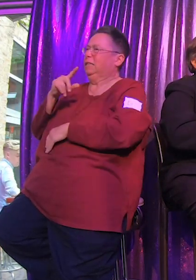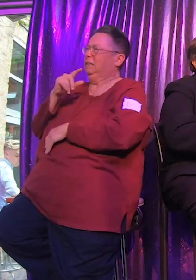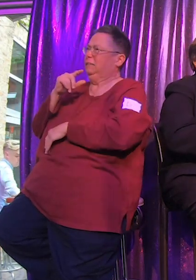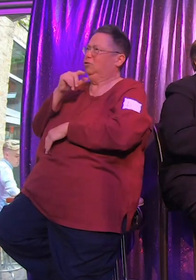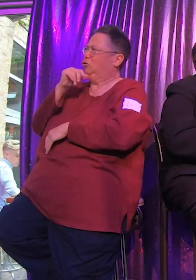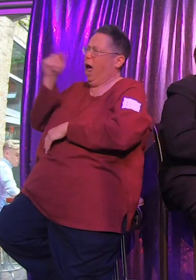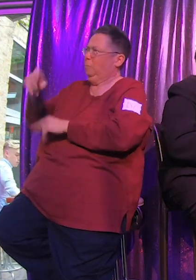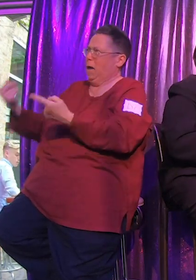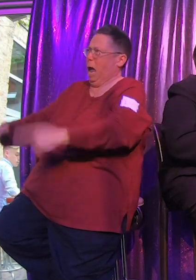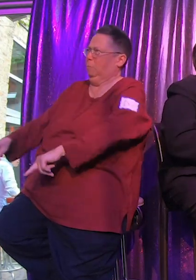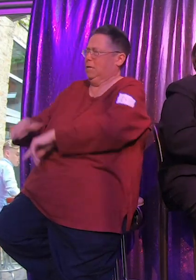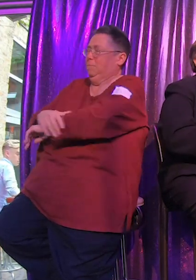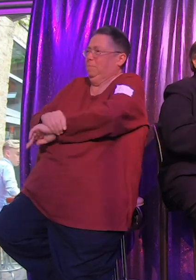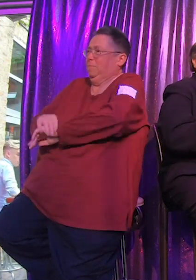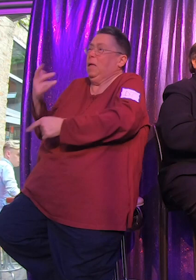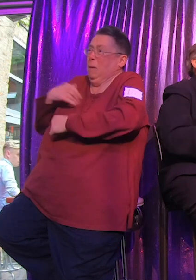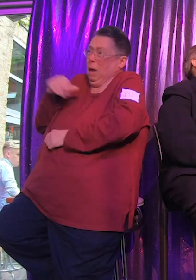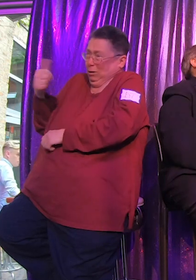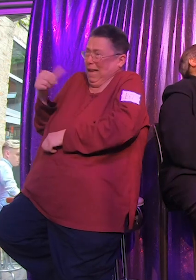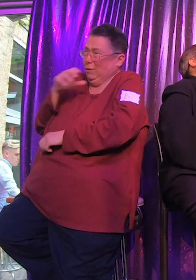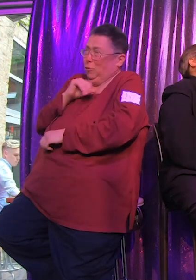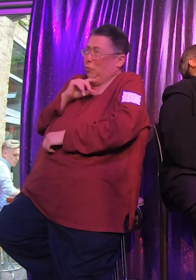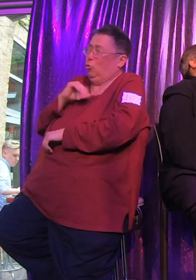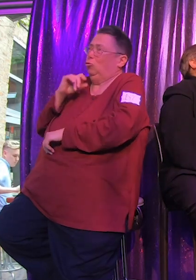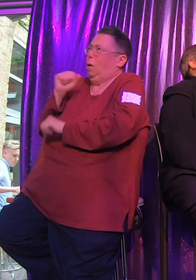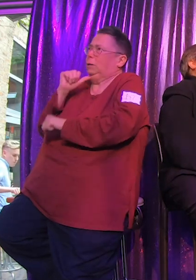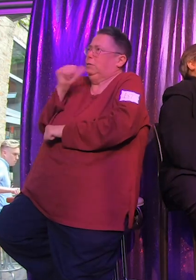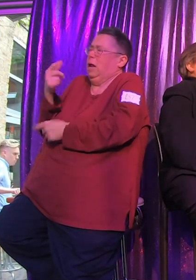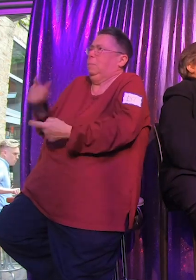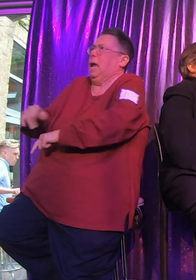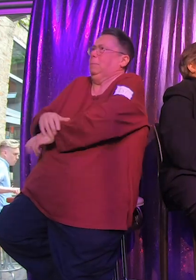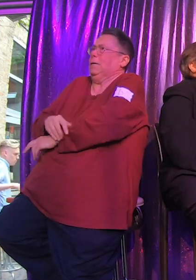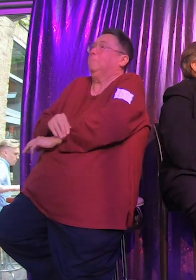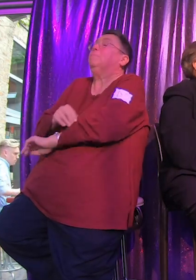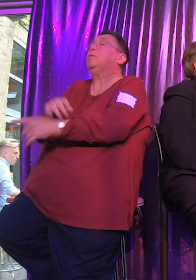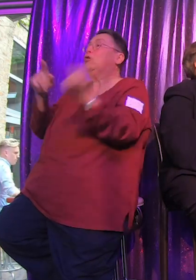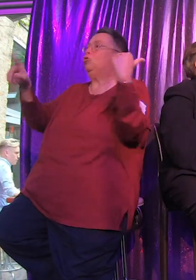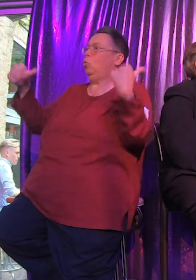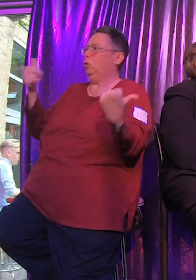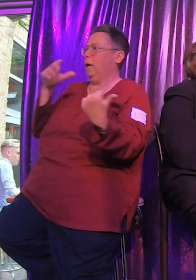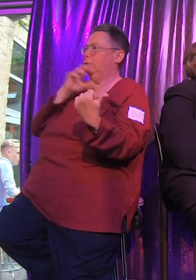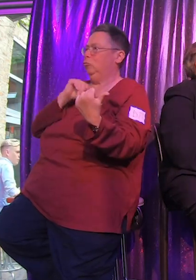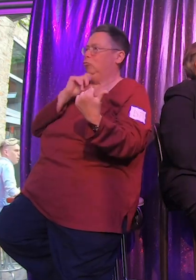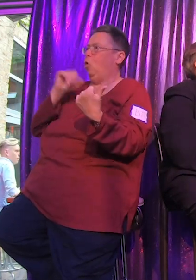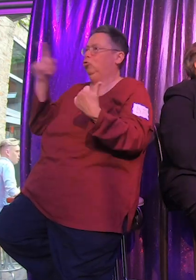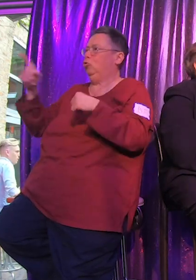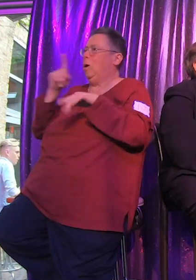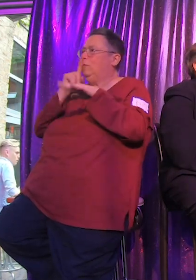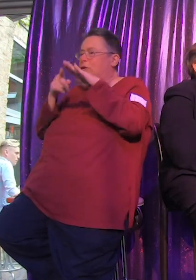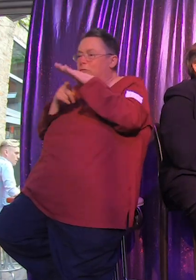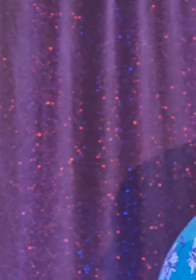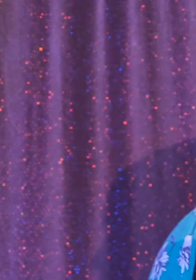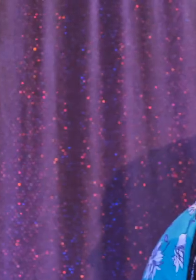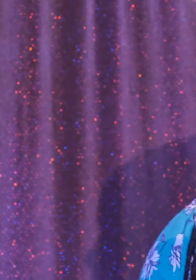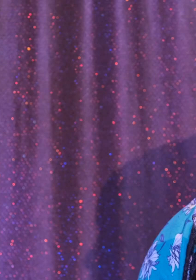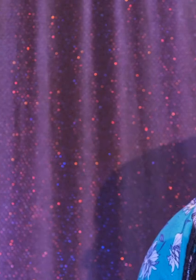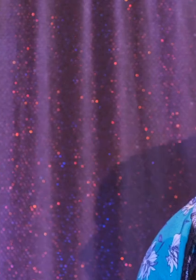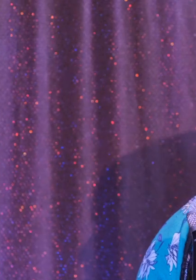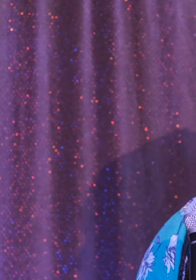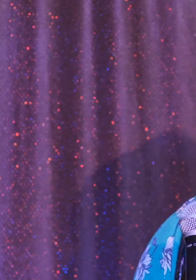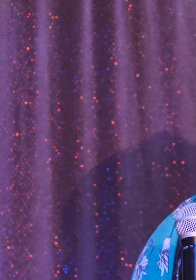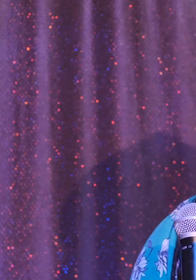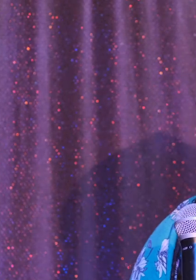around when I was 10 years old. All right, so 10 years old, you had this inside track with